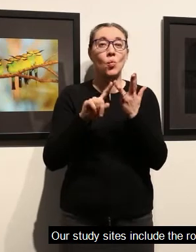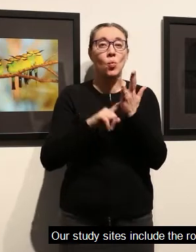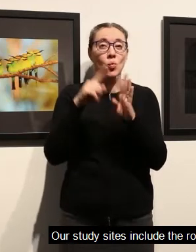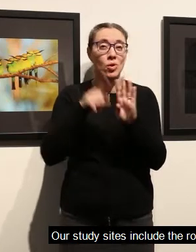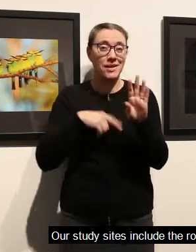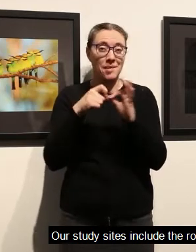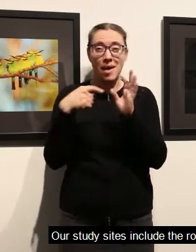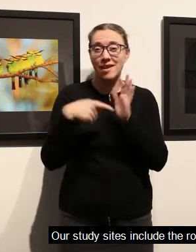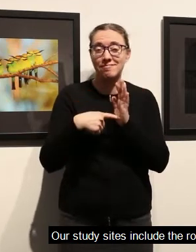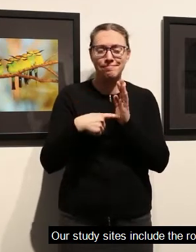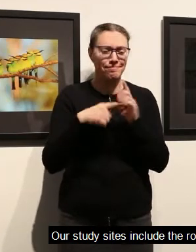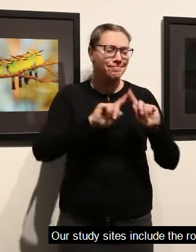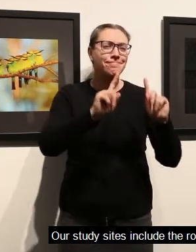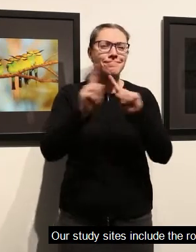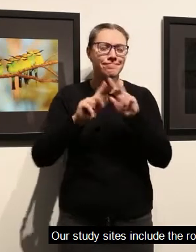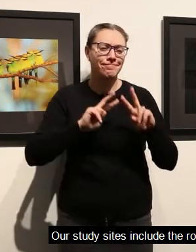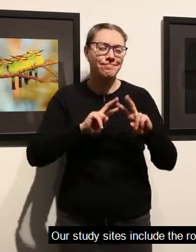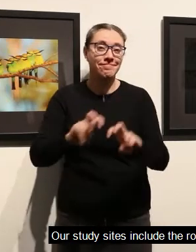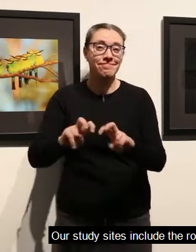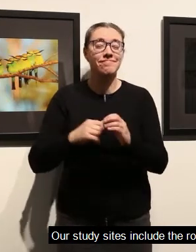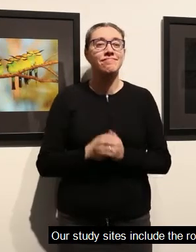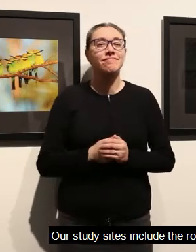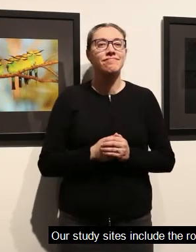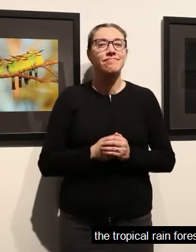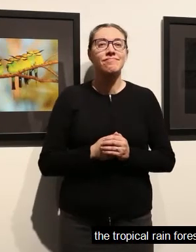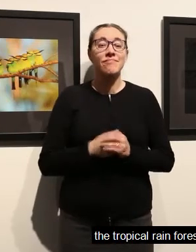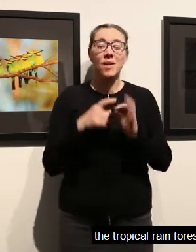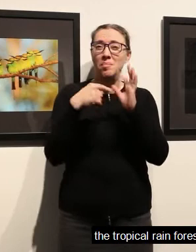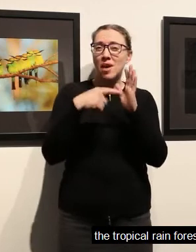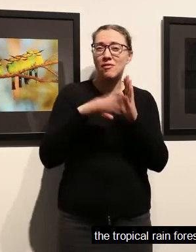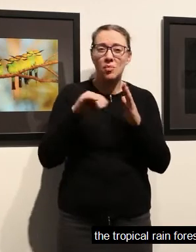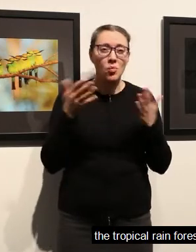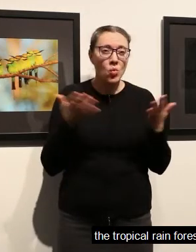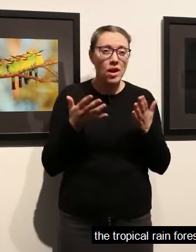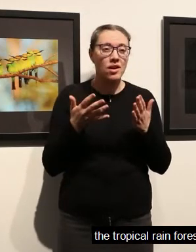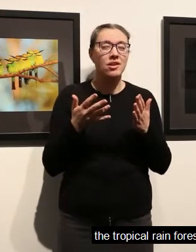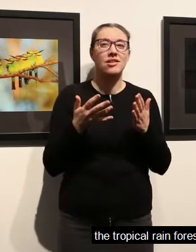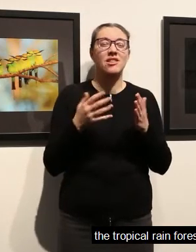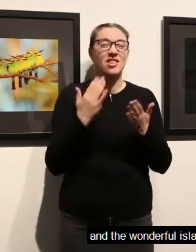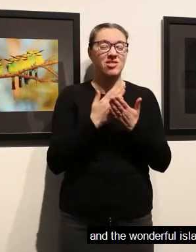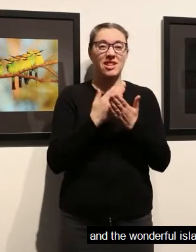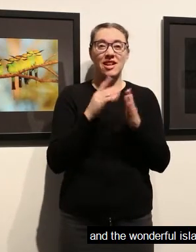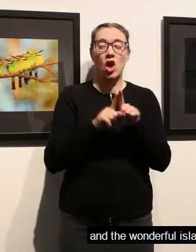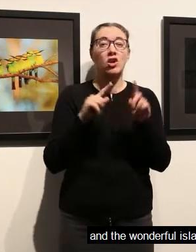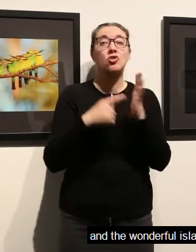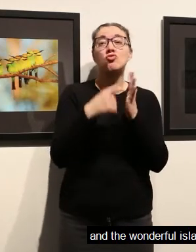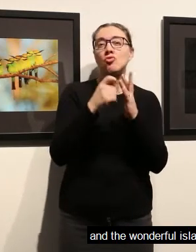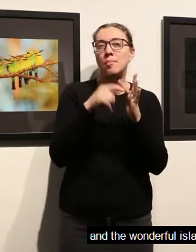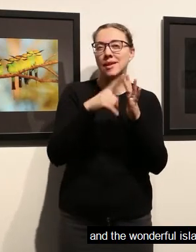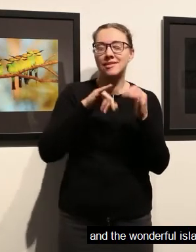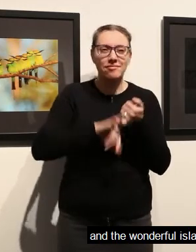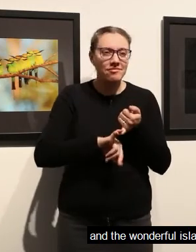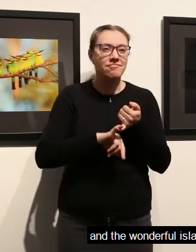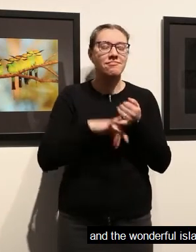Our study sites include the rocky deserts of northern Australia, the tropical rainforests of Papua New Guinea and the wonderful islands